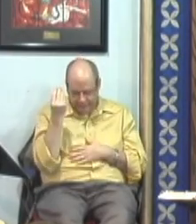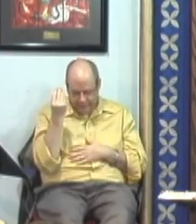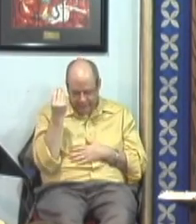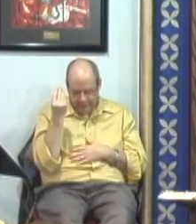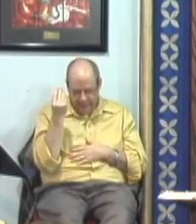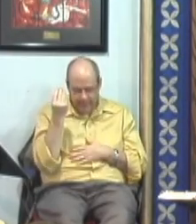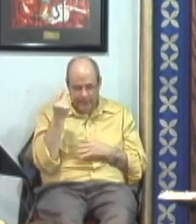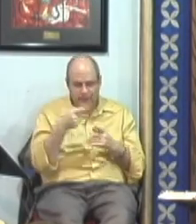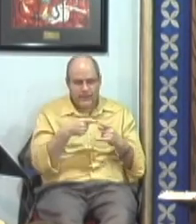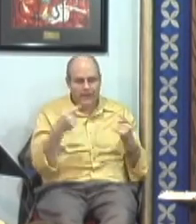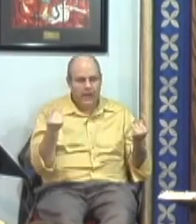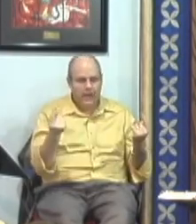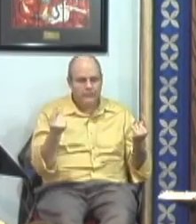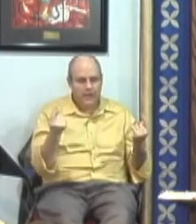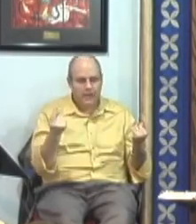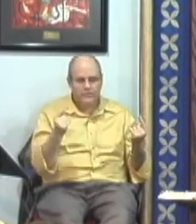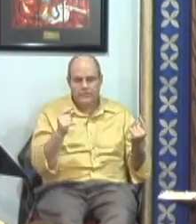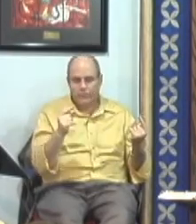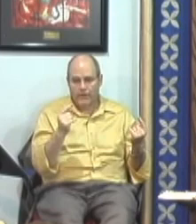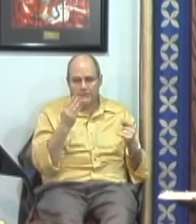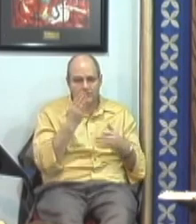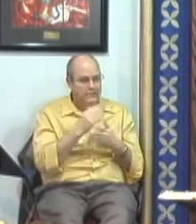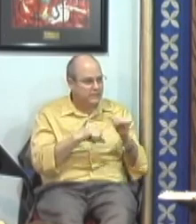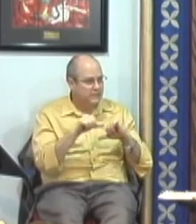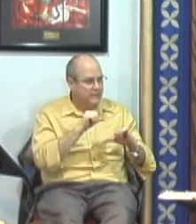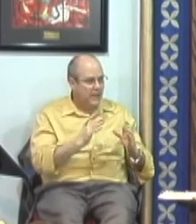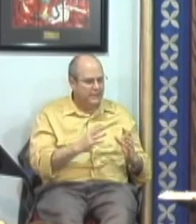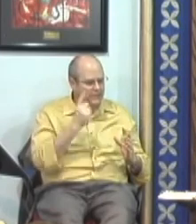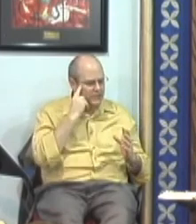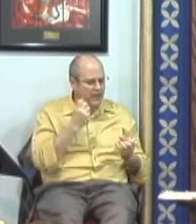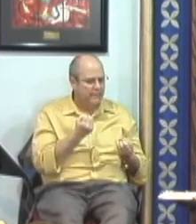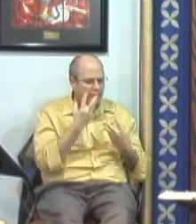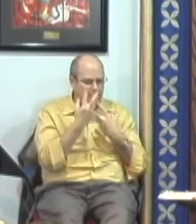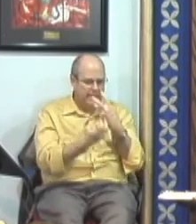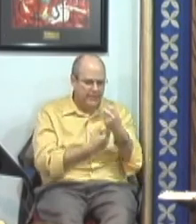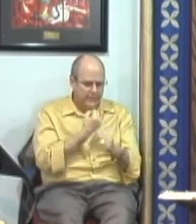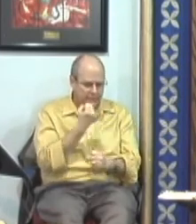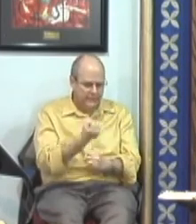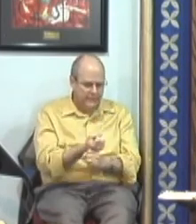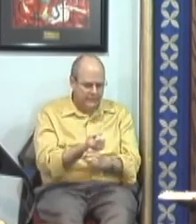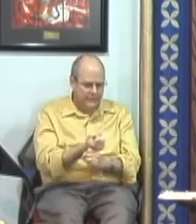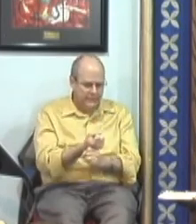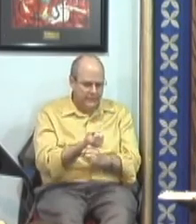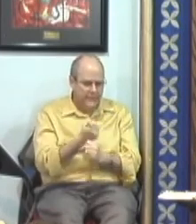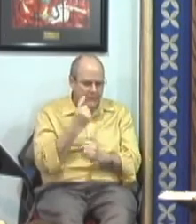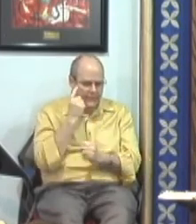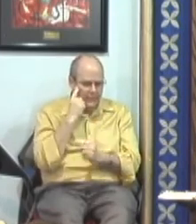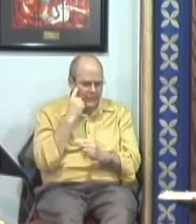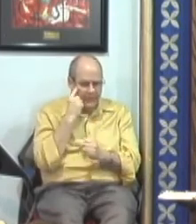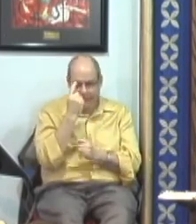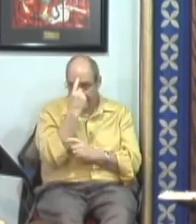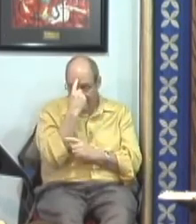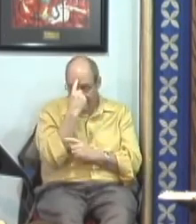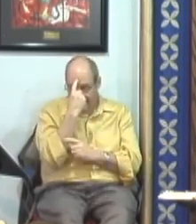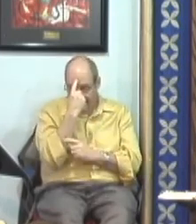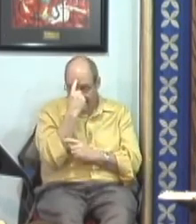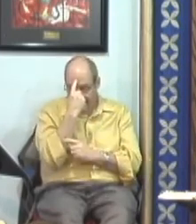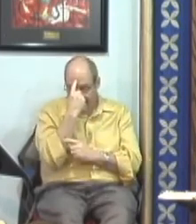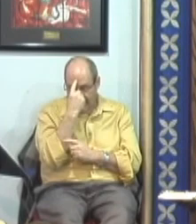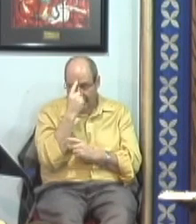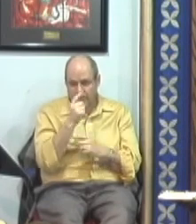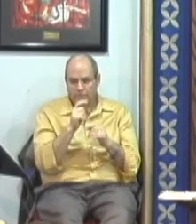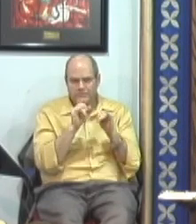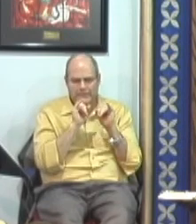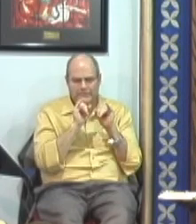in contrast to what neuroscientists thought for many, many years, they used to think that the brain was kind